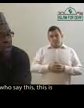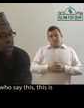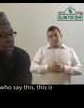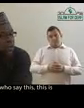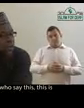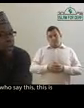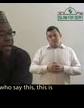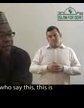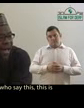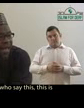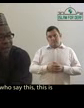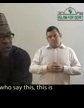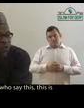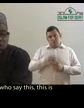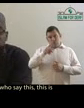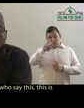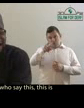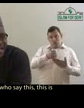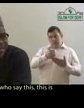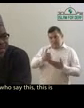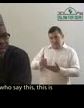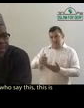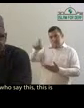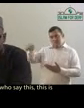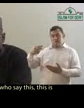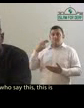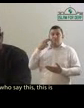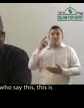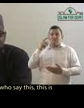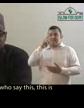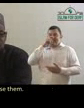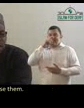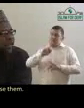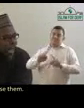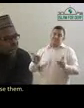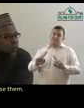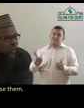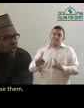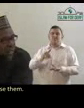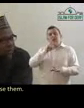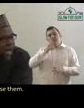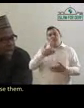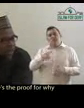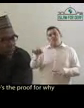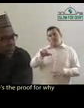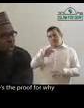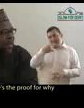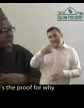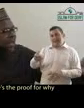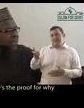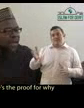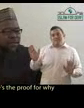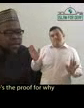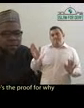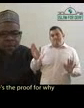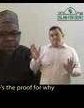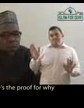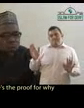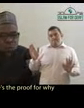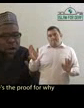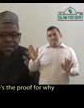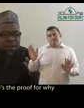So she should advise sisters who say this is not true. In a nice way, she should advise them. Like by saying to